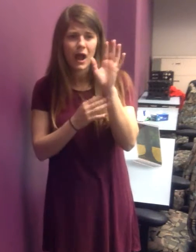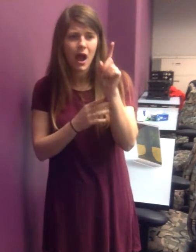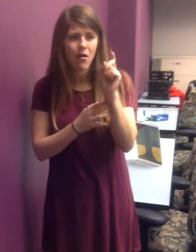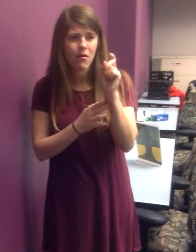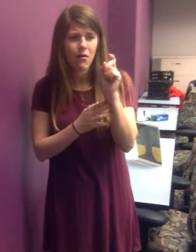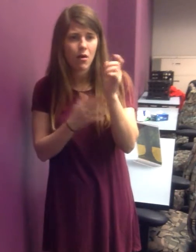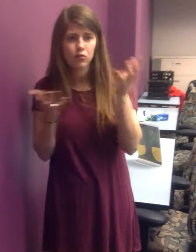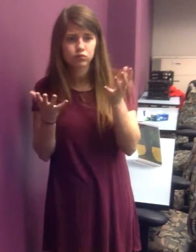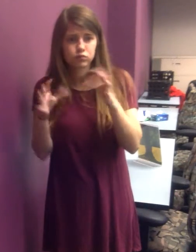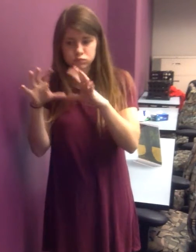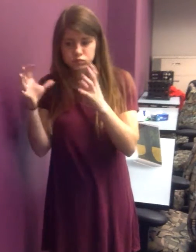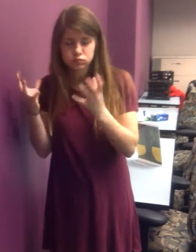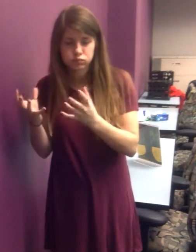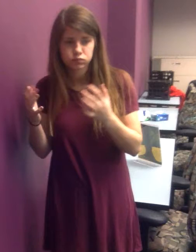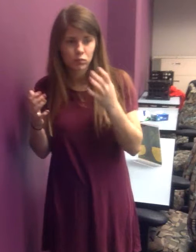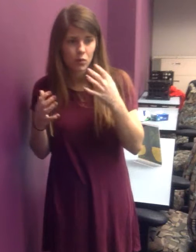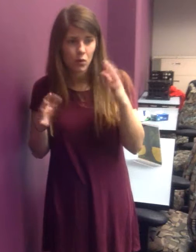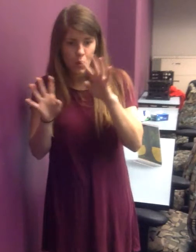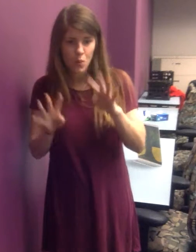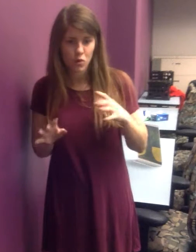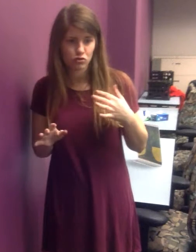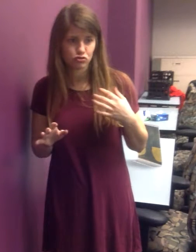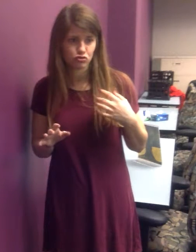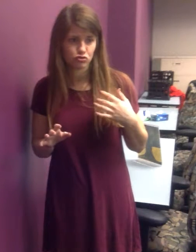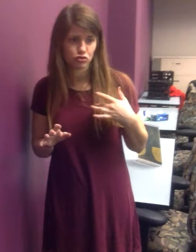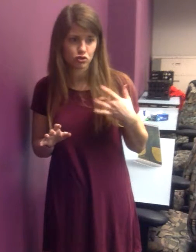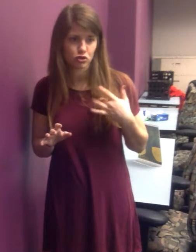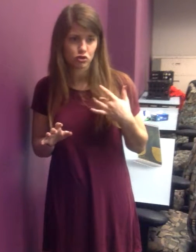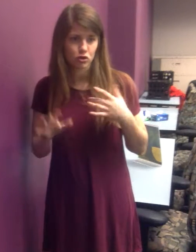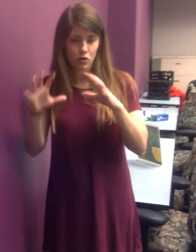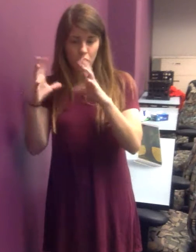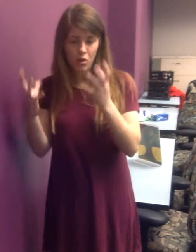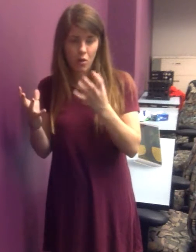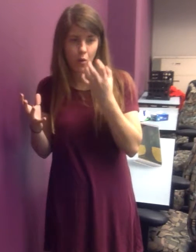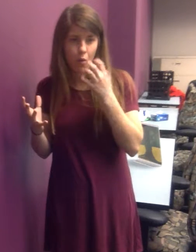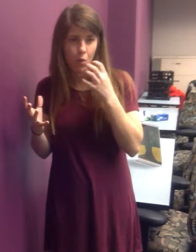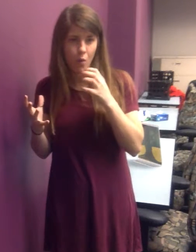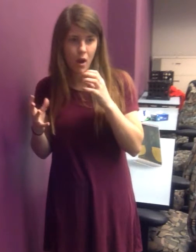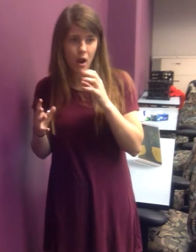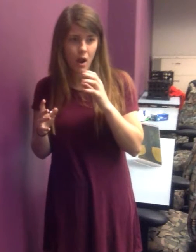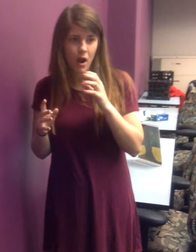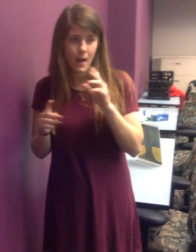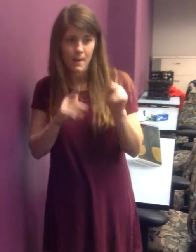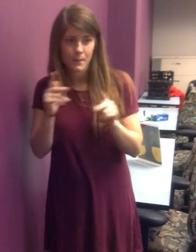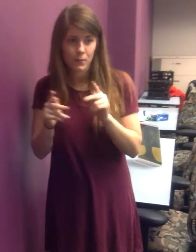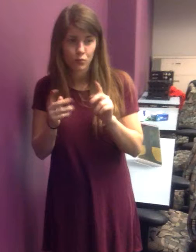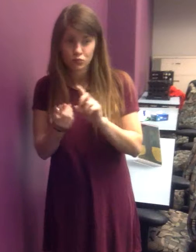causing the global warming we're seeing? What's your answer? Mostly. Scientists are trying to shoot it down all the time, and years